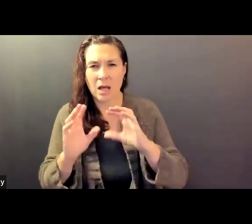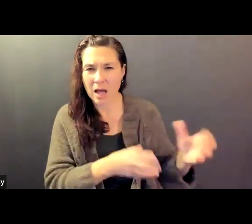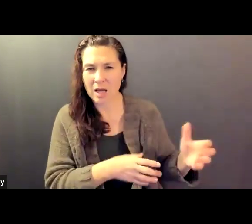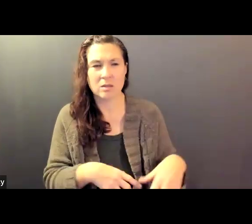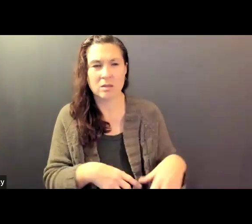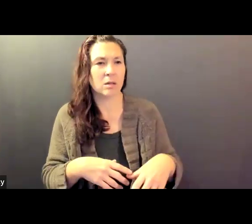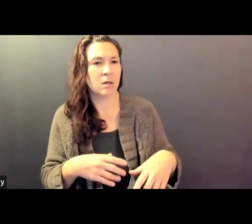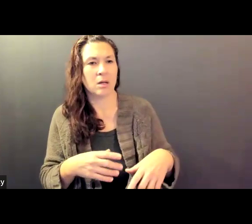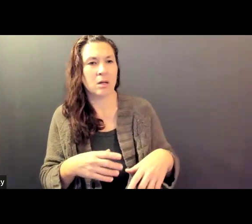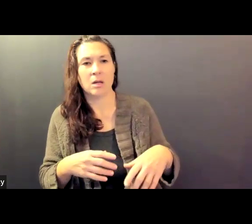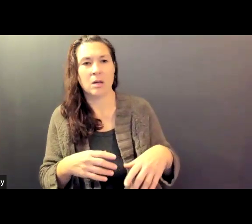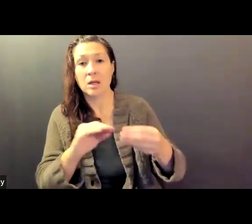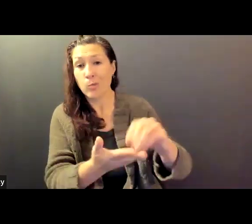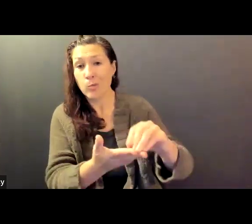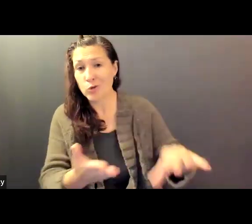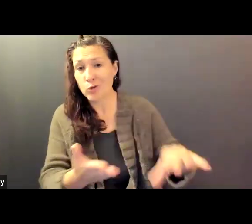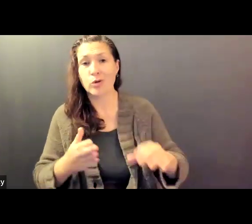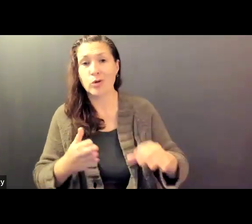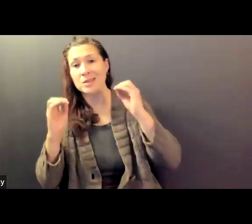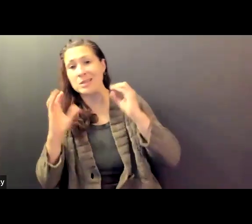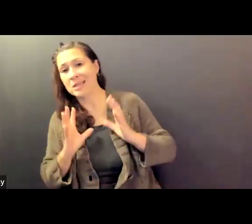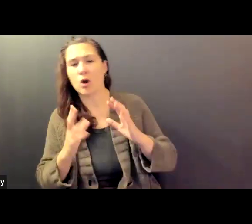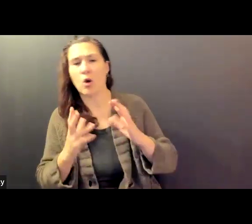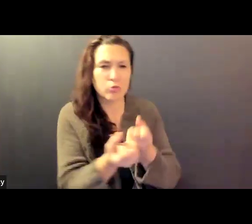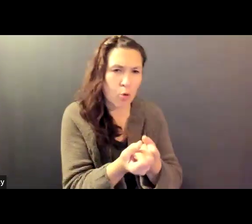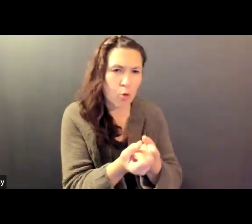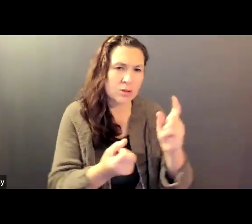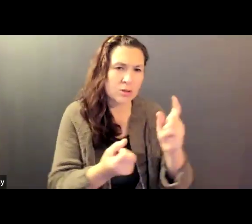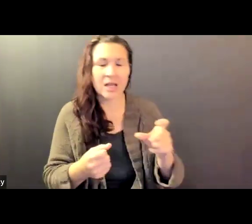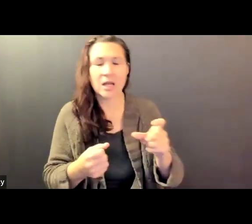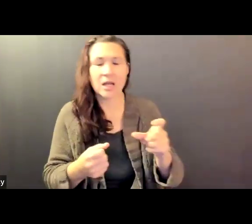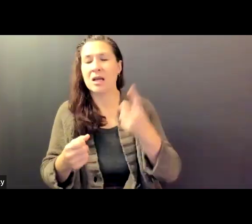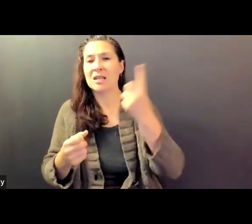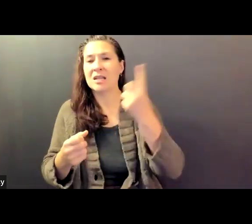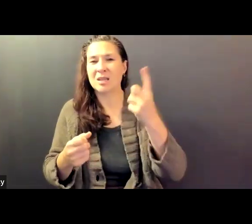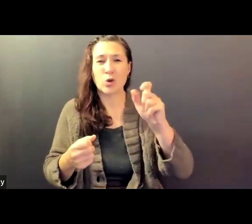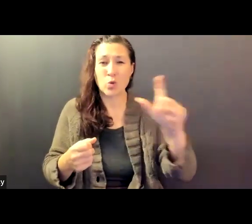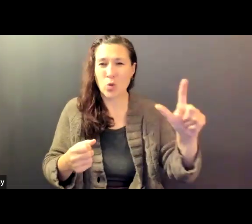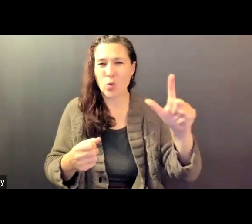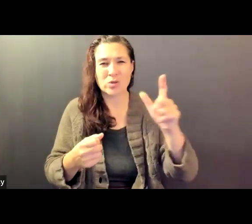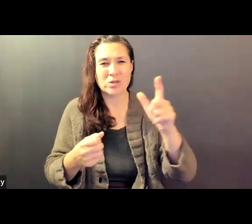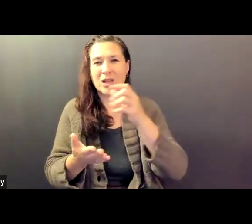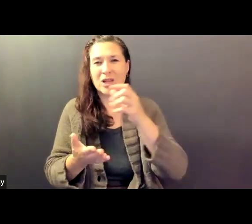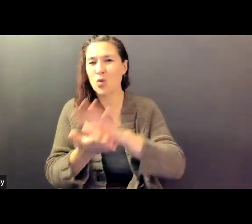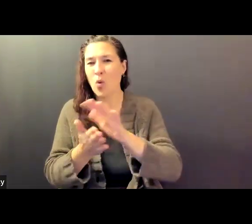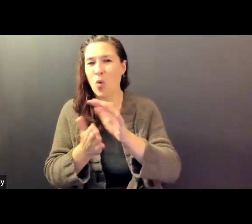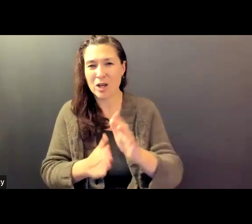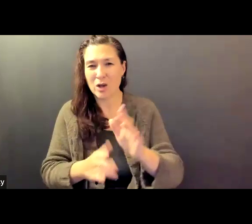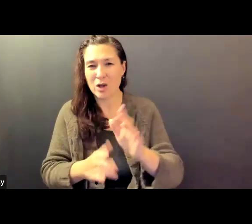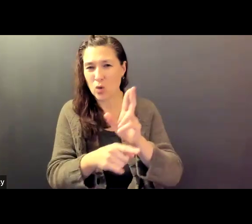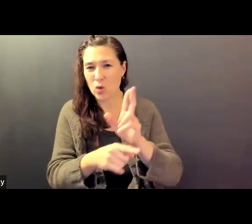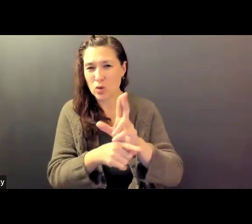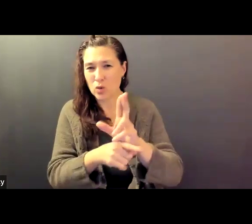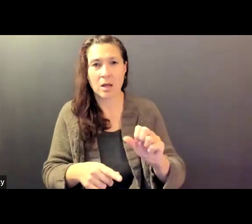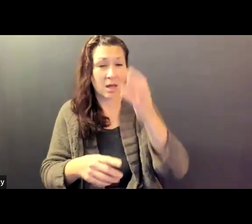supports, and then with that is sort of a tool set that school leaders can use. One of the things that's most valuable, like when you think of the schedule